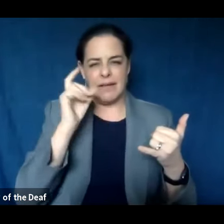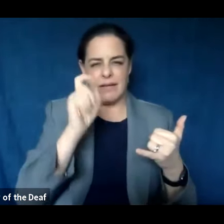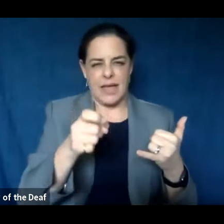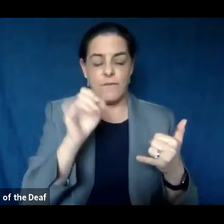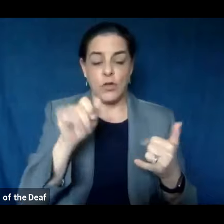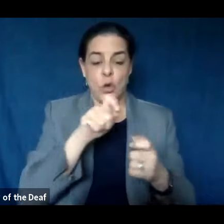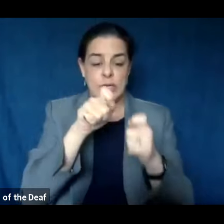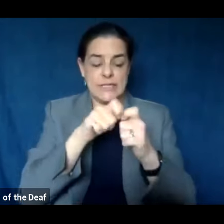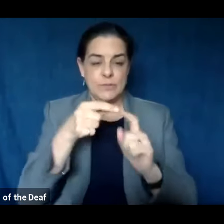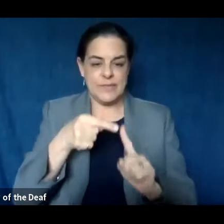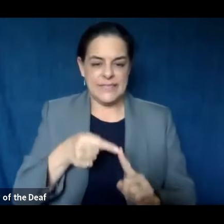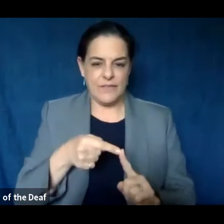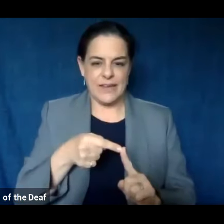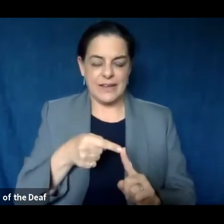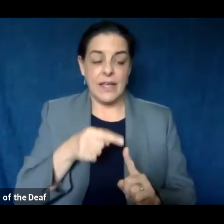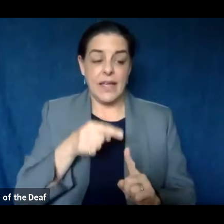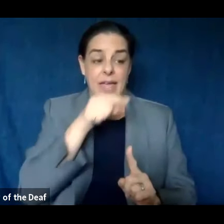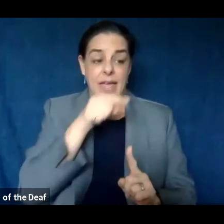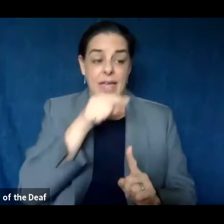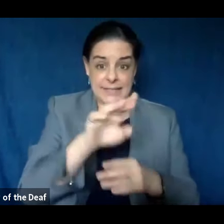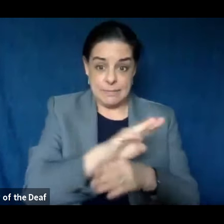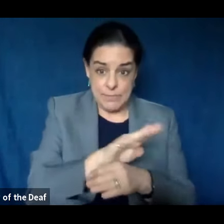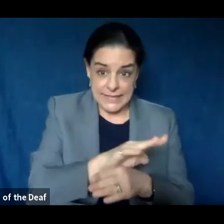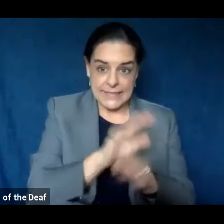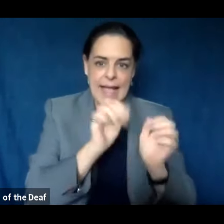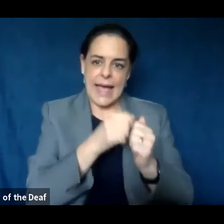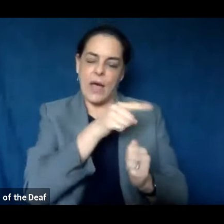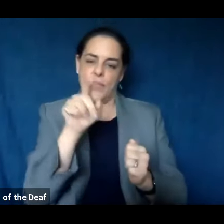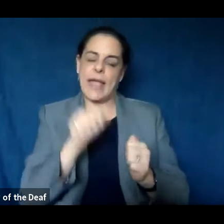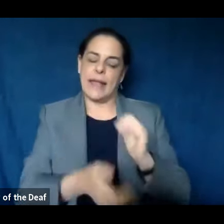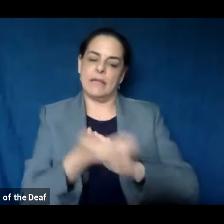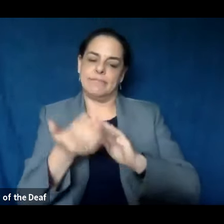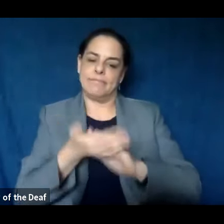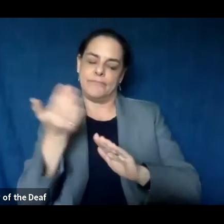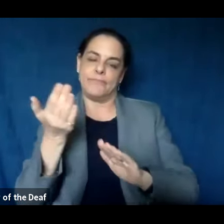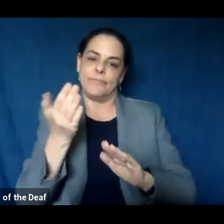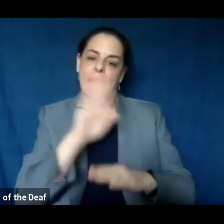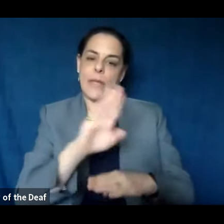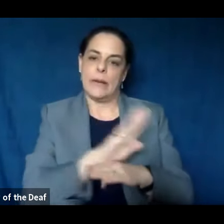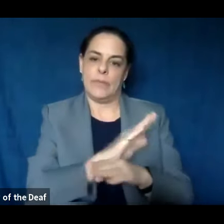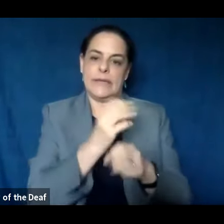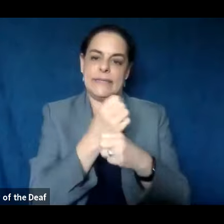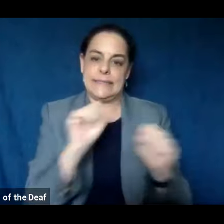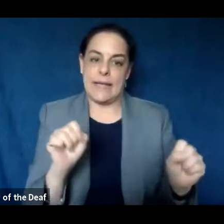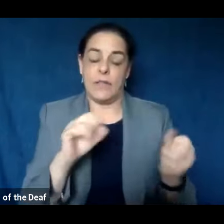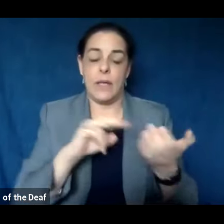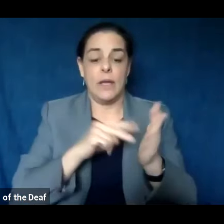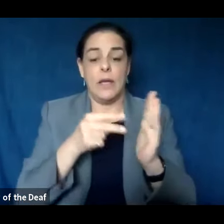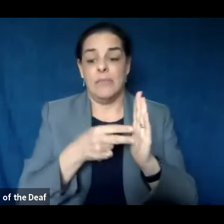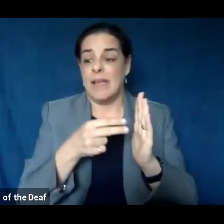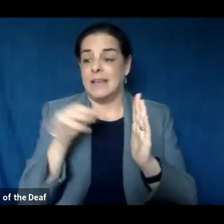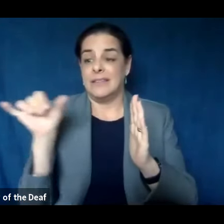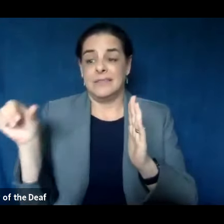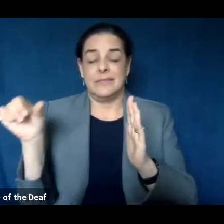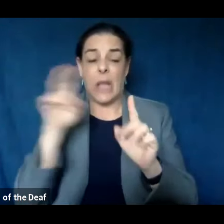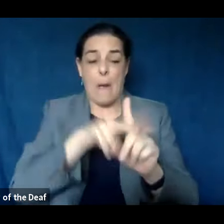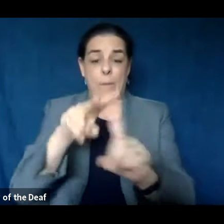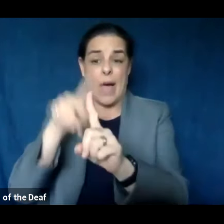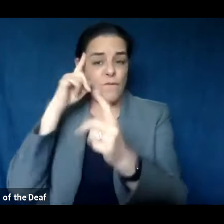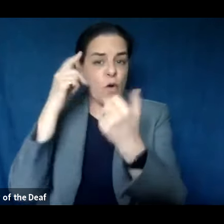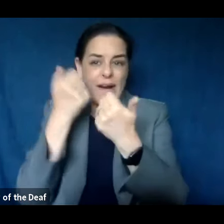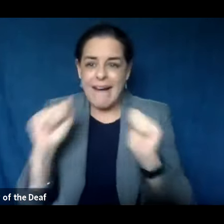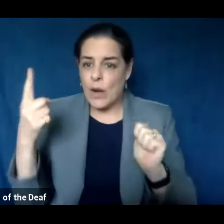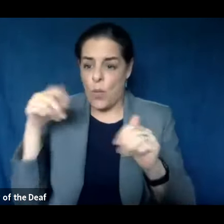particular industry for how they can operate safely. That applies to everybody who comes into their